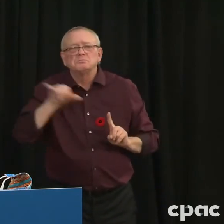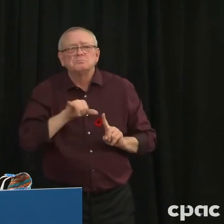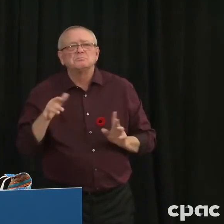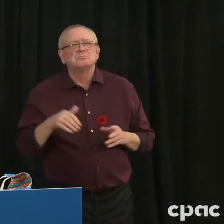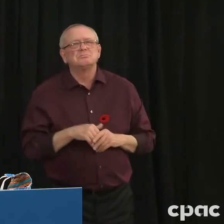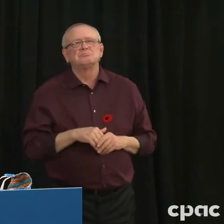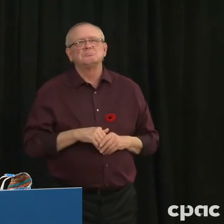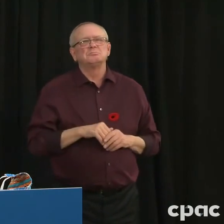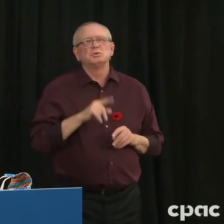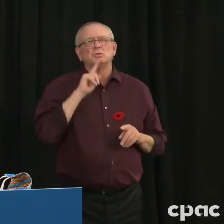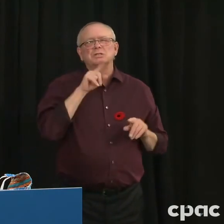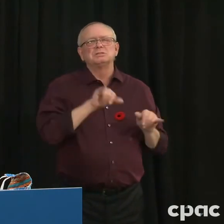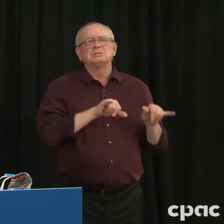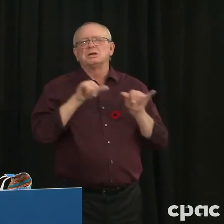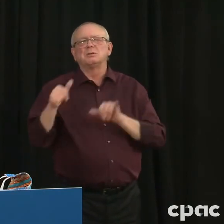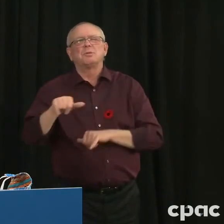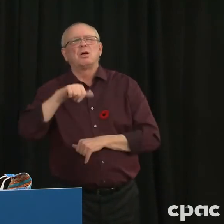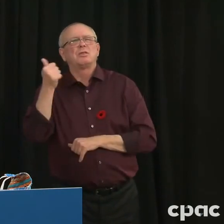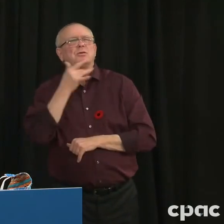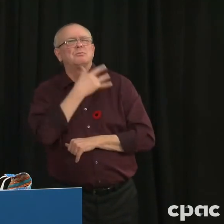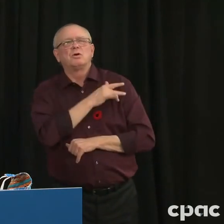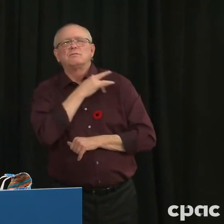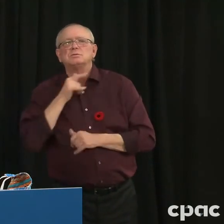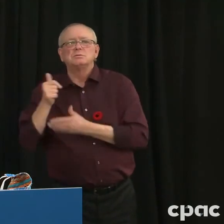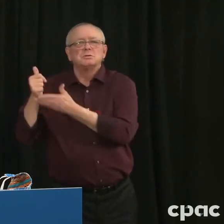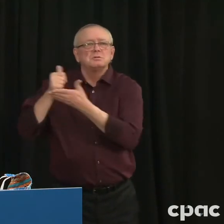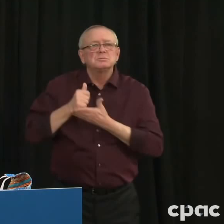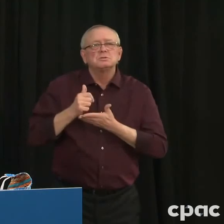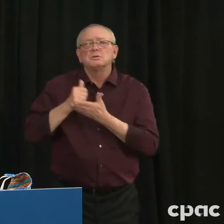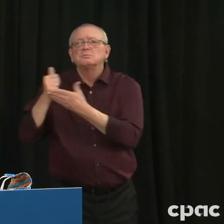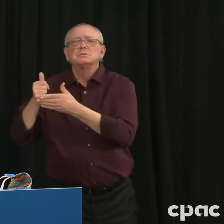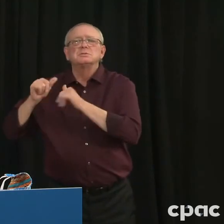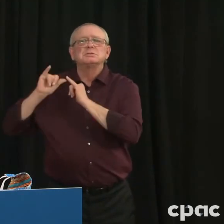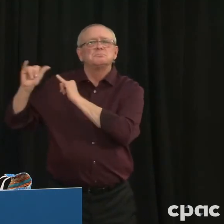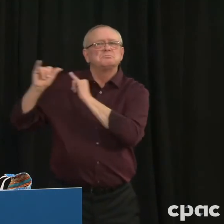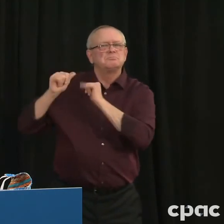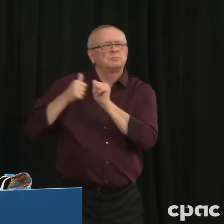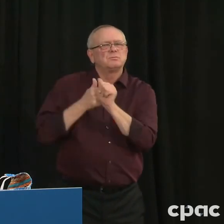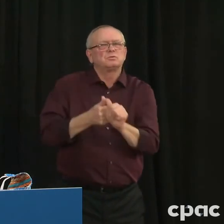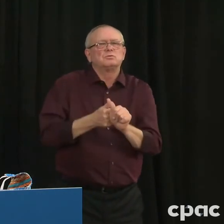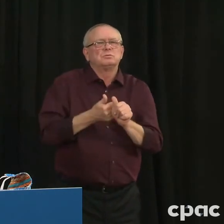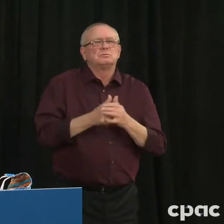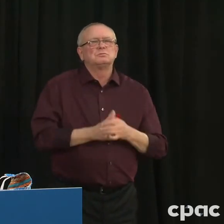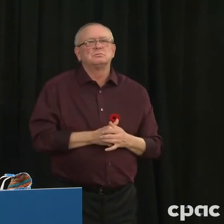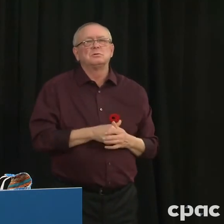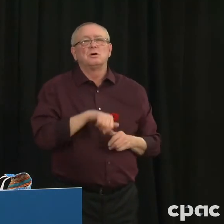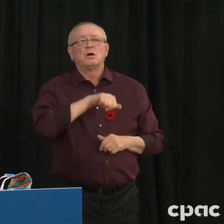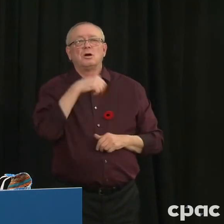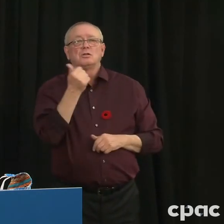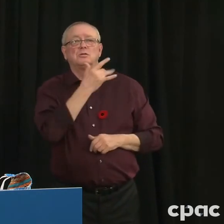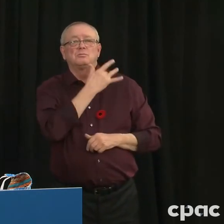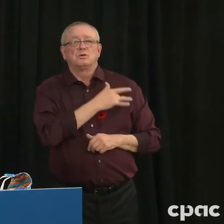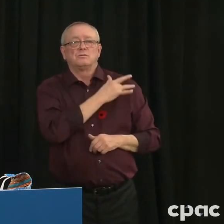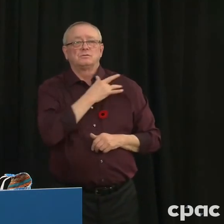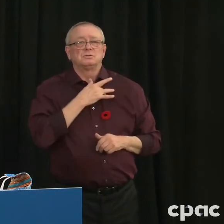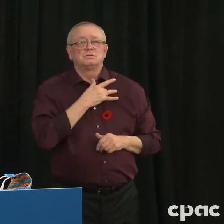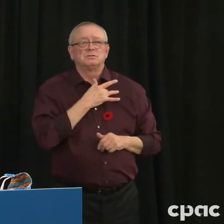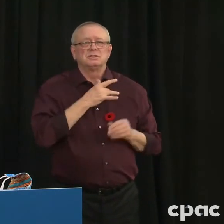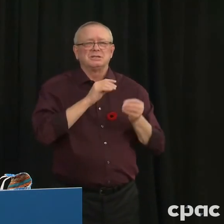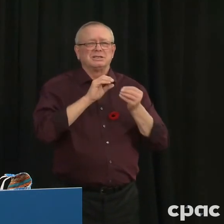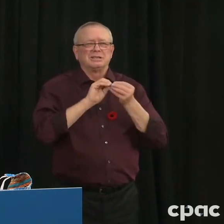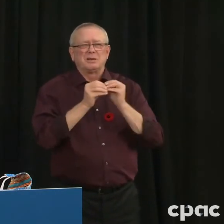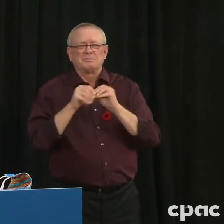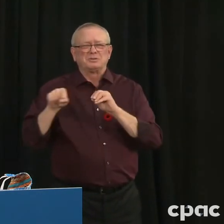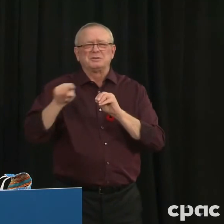seeing, even those provinces that have fewer unknown source cases than us. So what we believe is that although we don't know